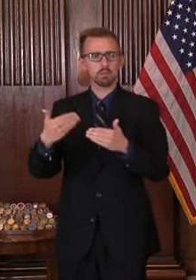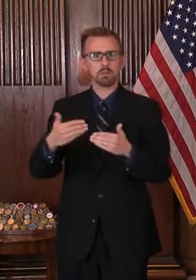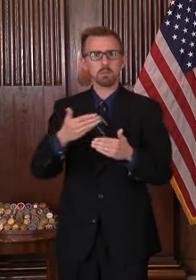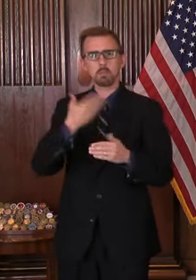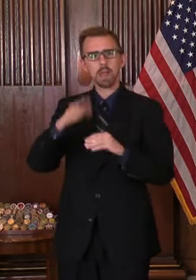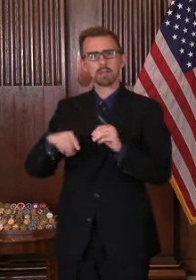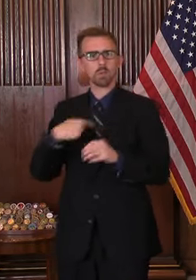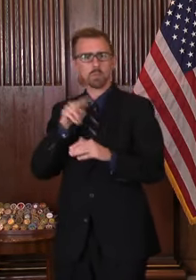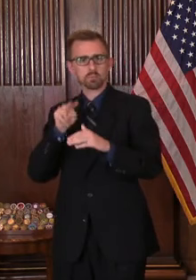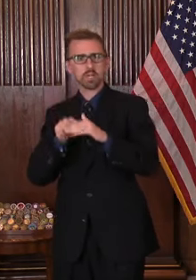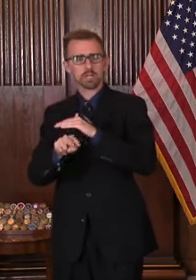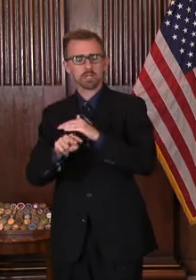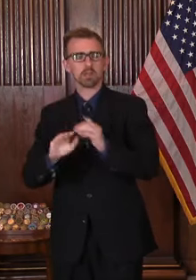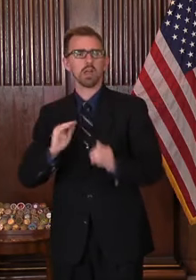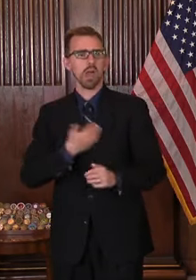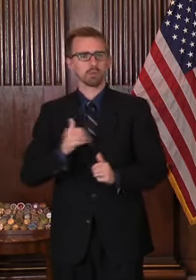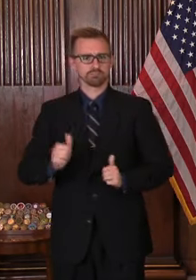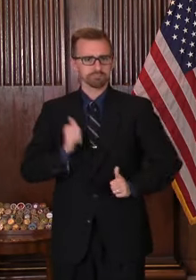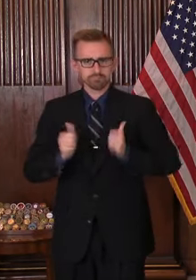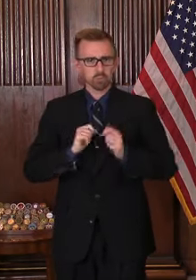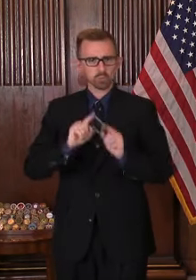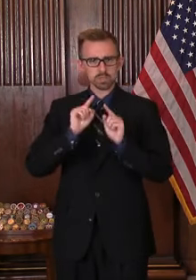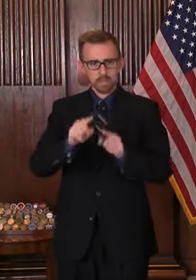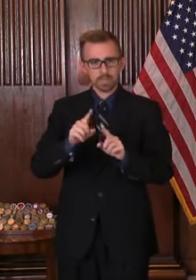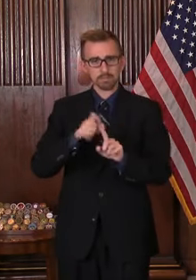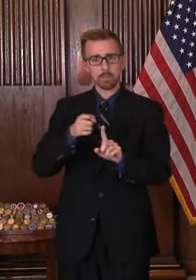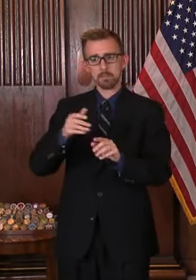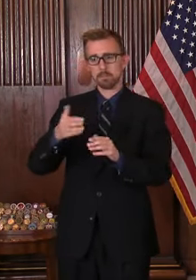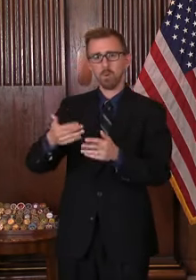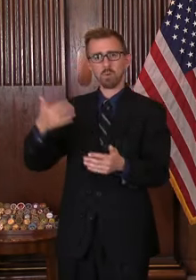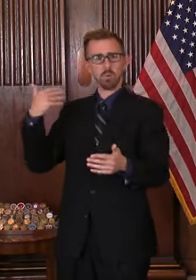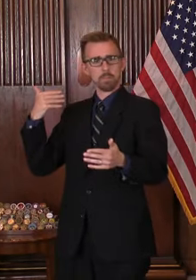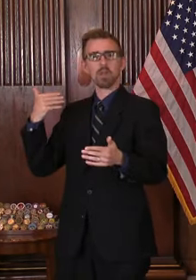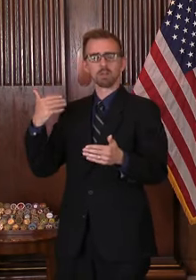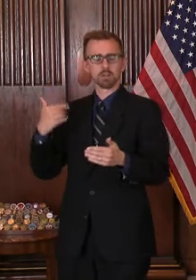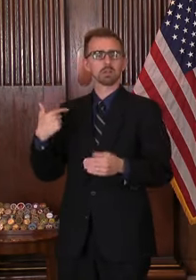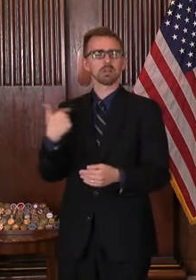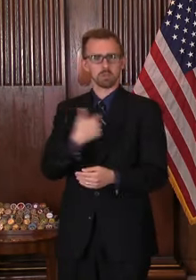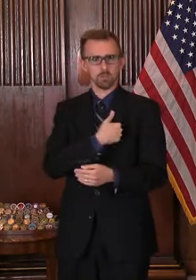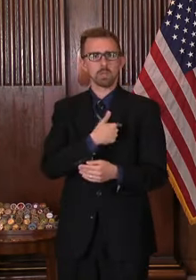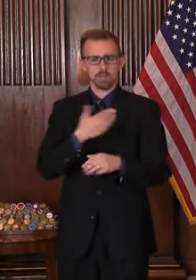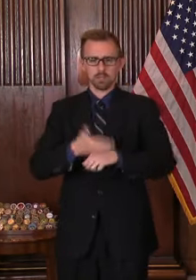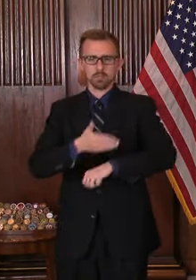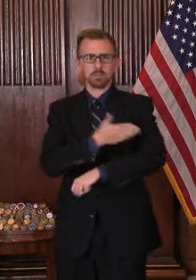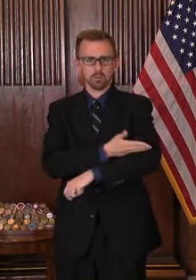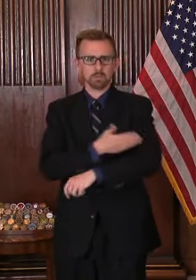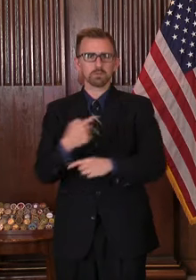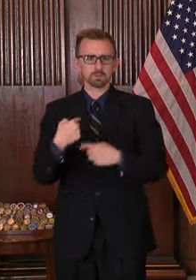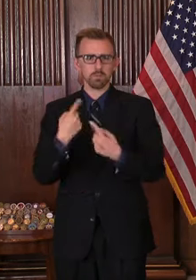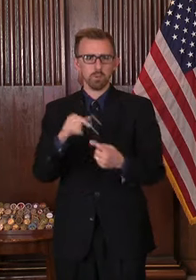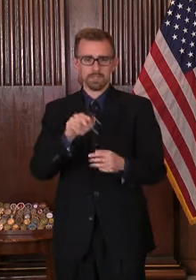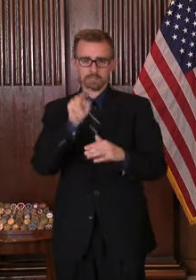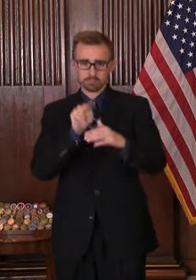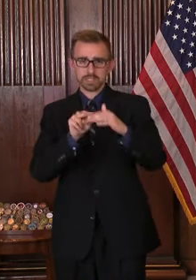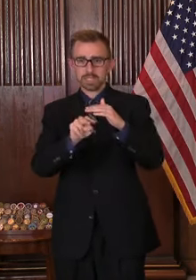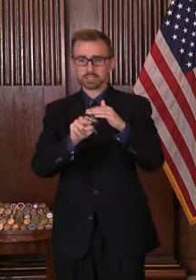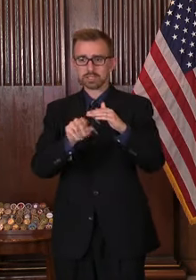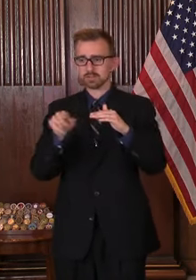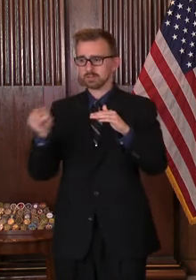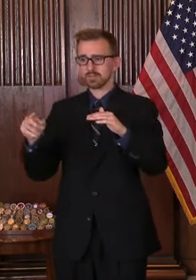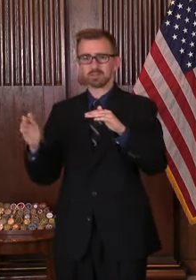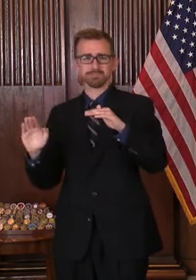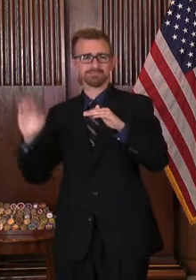been aggressive in our COVID-19 response from the start, we have drastically improved these predictions and are able to